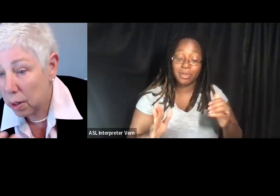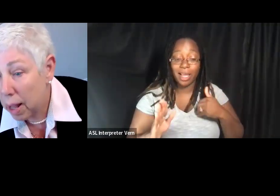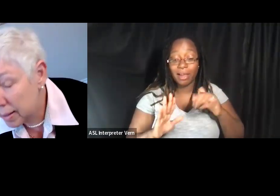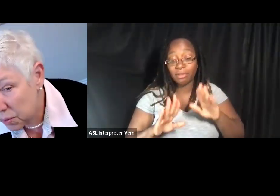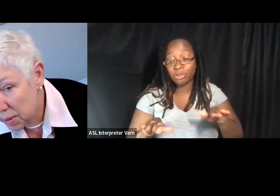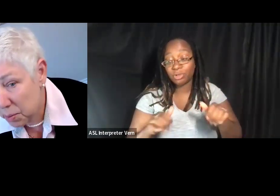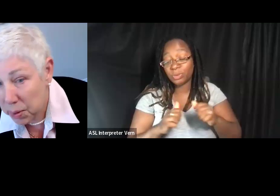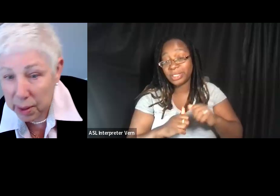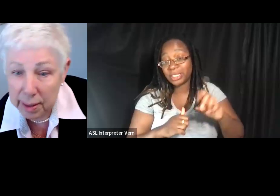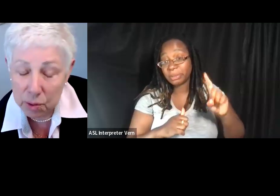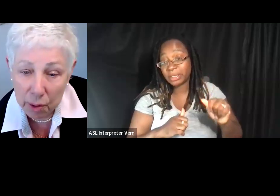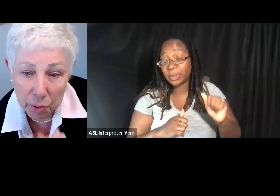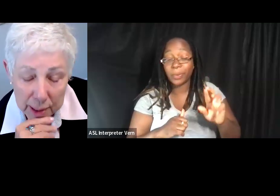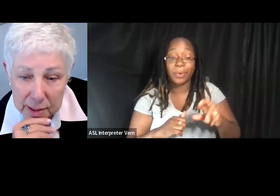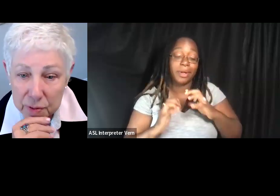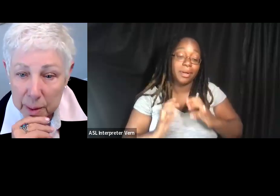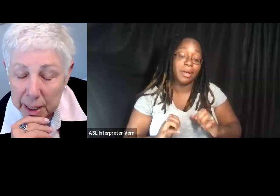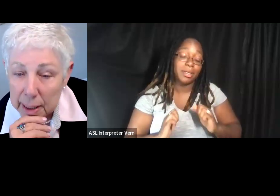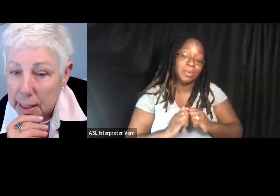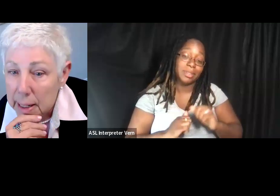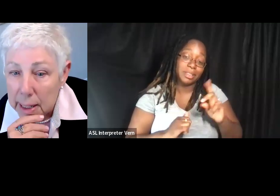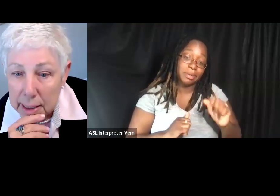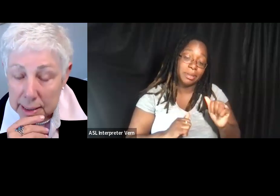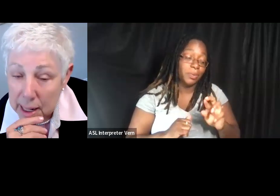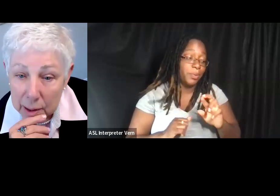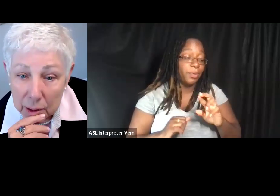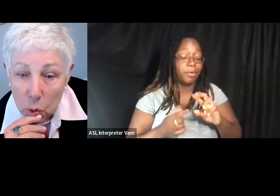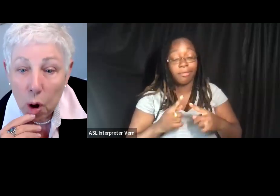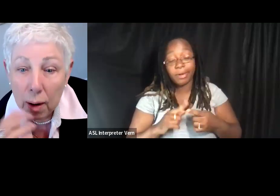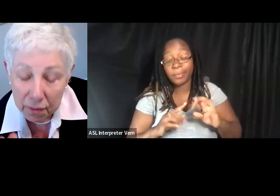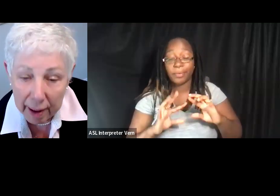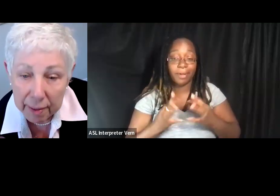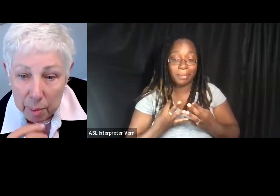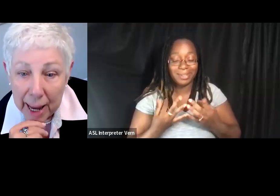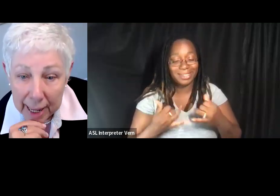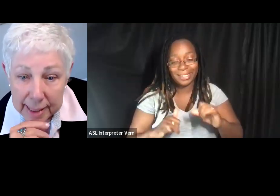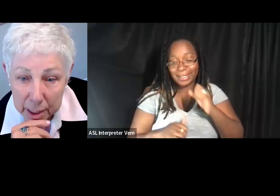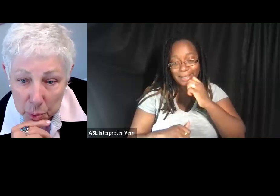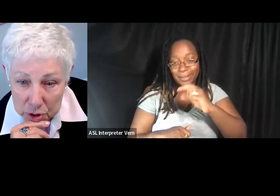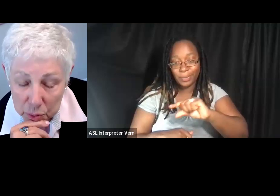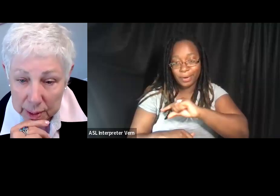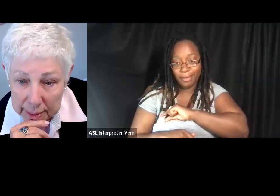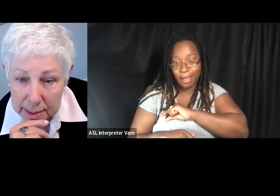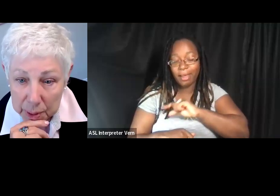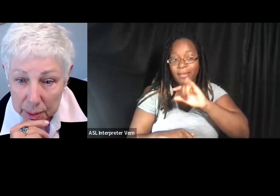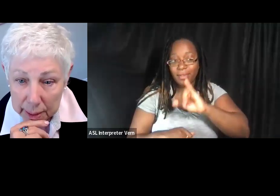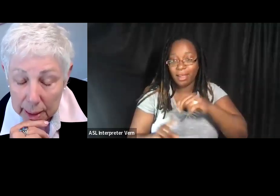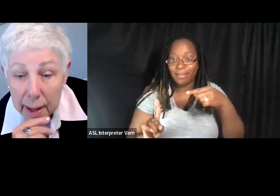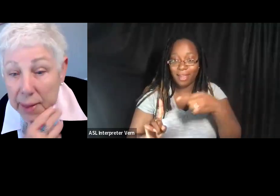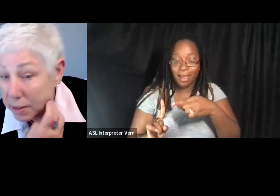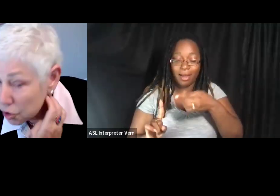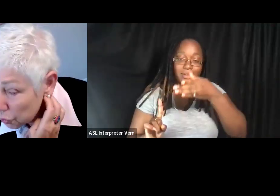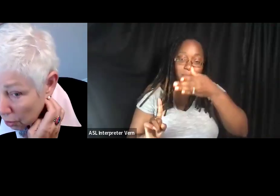disabilities or clients with disabilities or other friends and family does not qualify them as a person with a